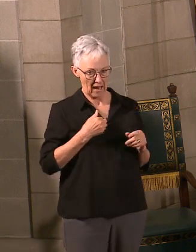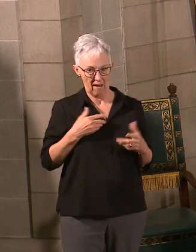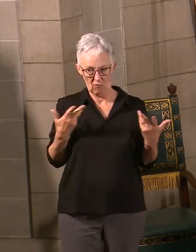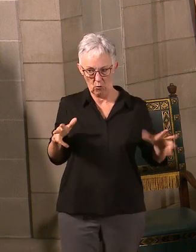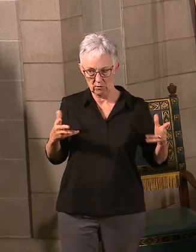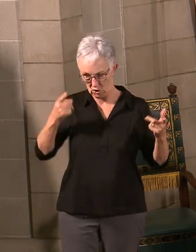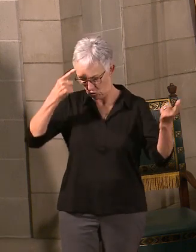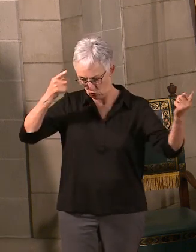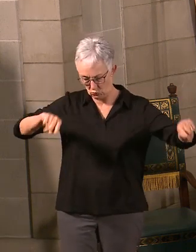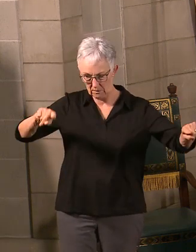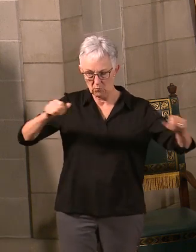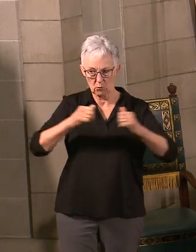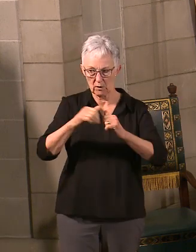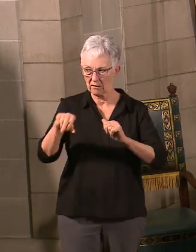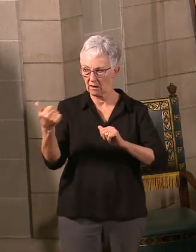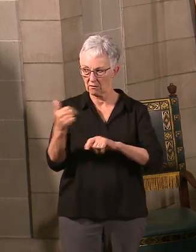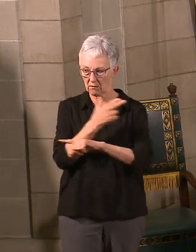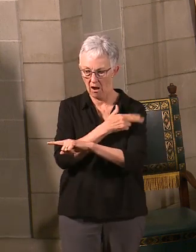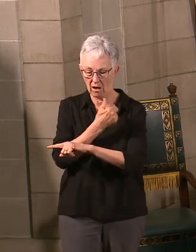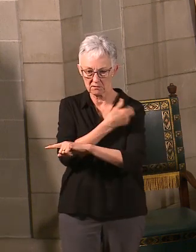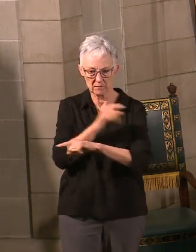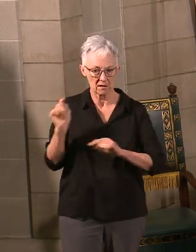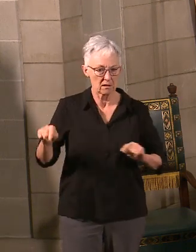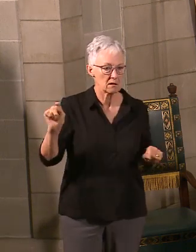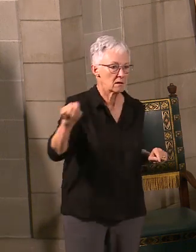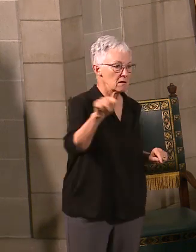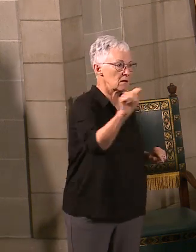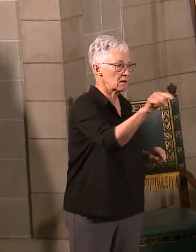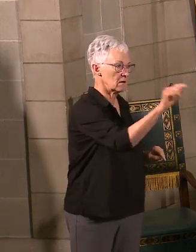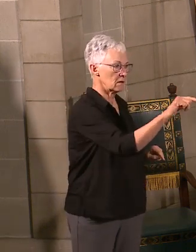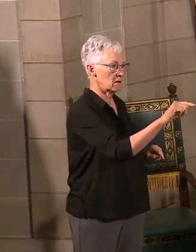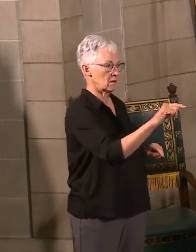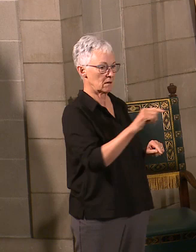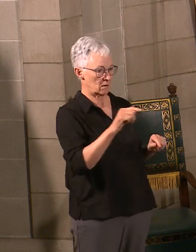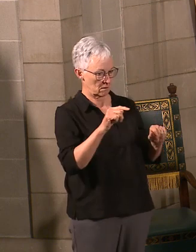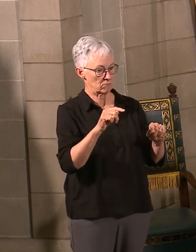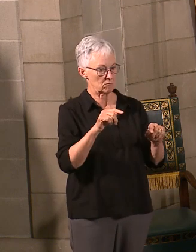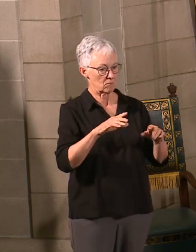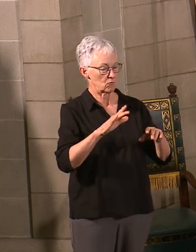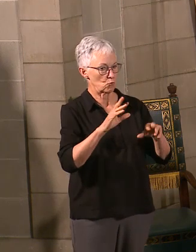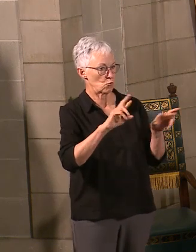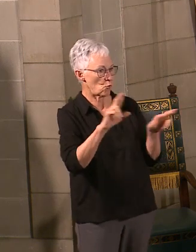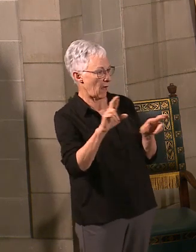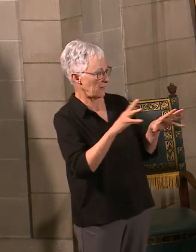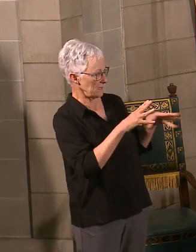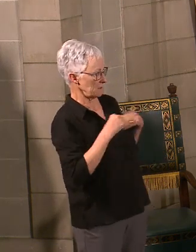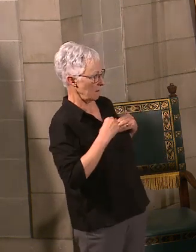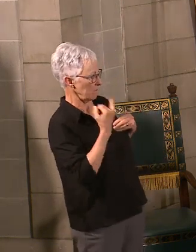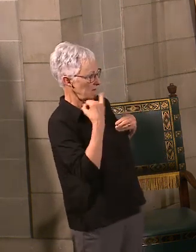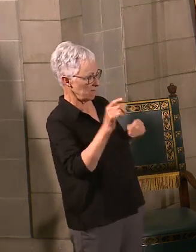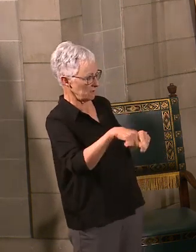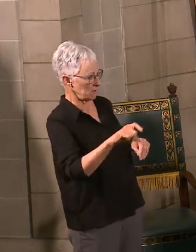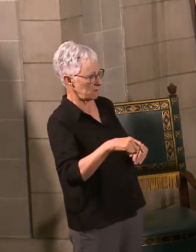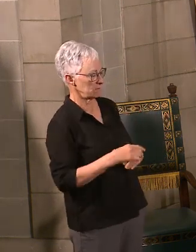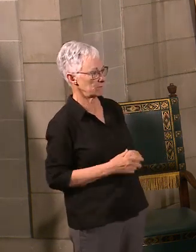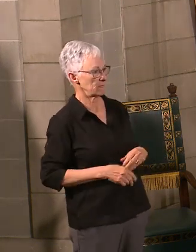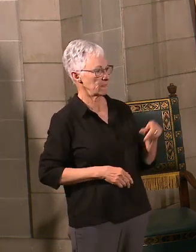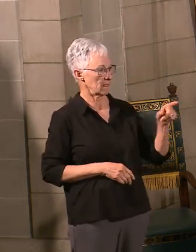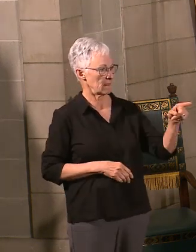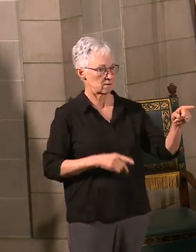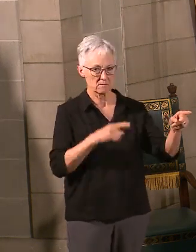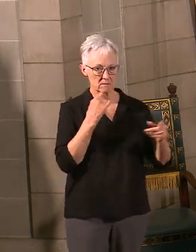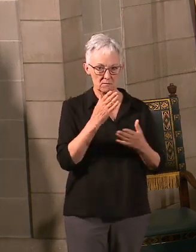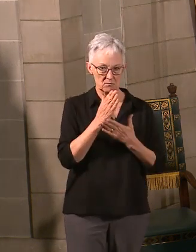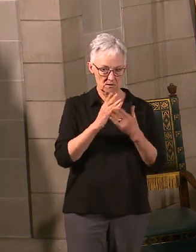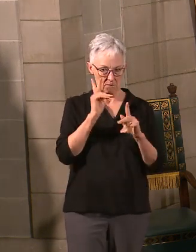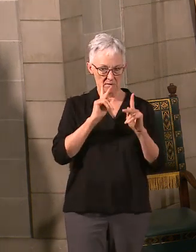the team. What do you know about restrictions, though? Some people say, let's drop them right now, and other people are saying, we're gonna be dealing with this next